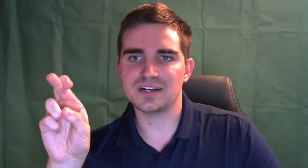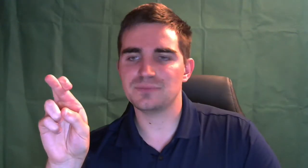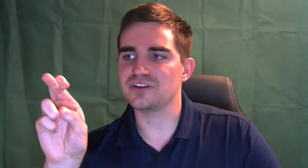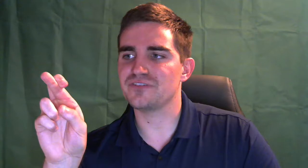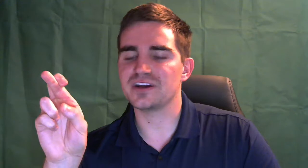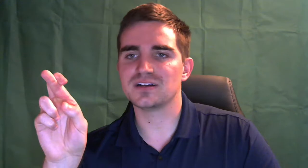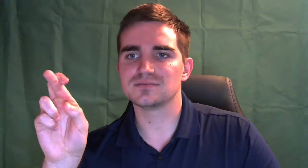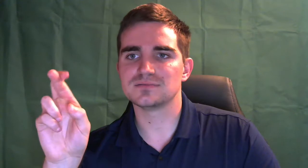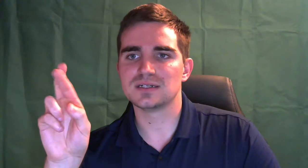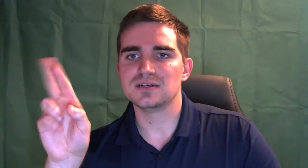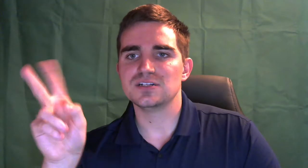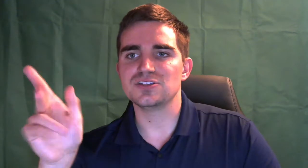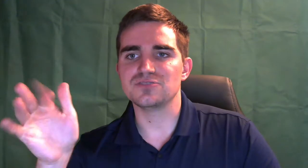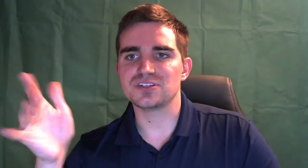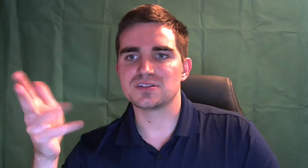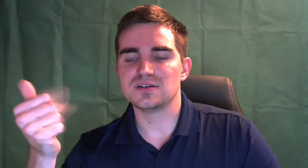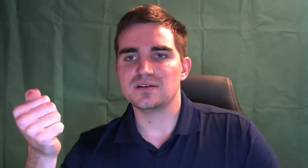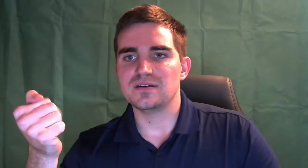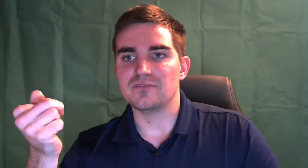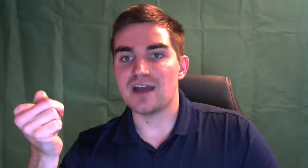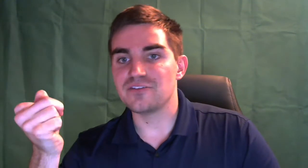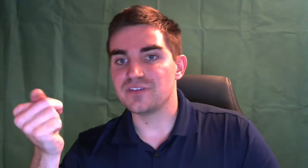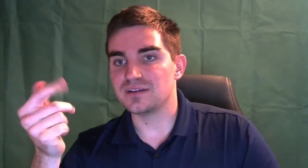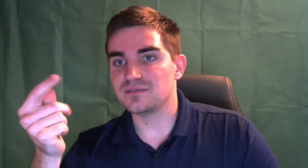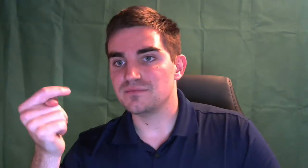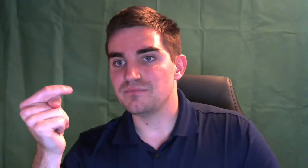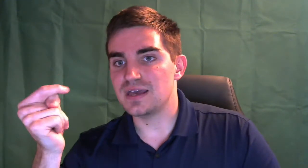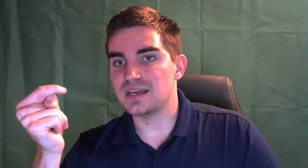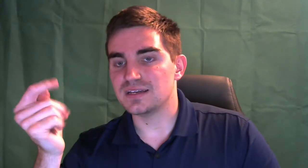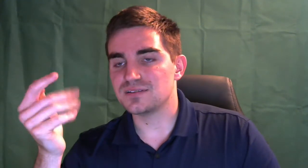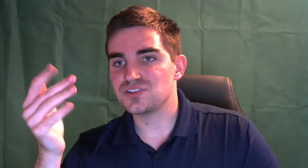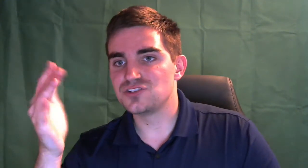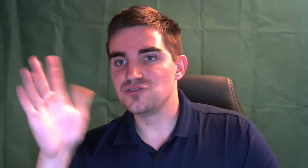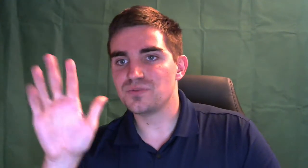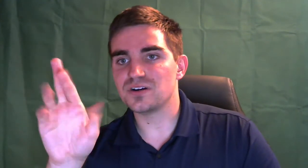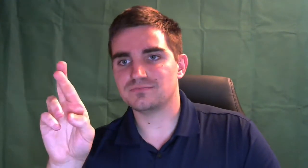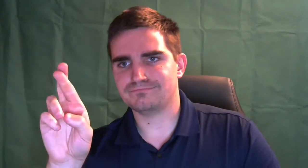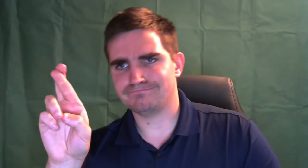pointer finger. So just rather than making it super